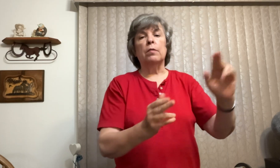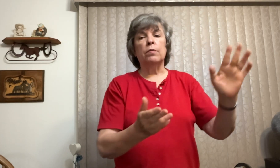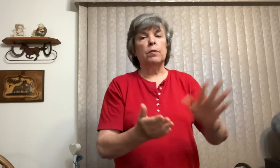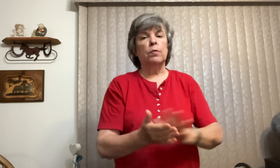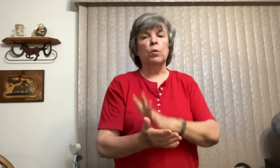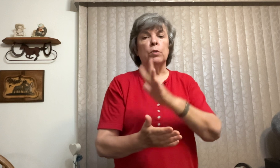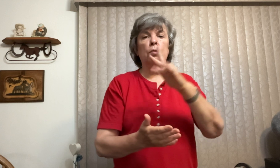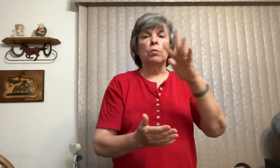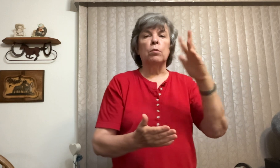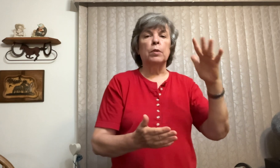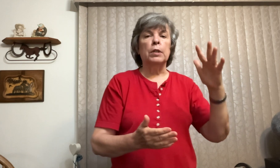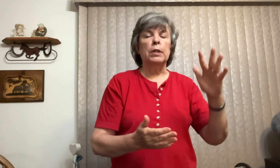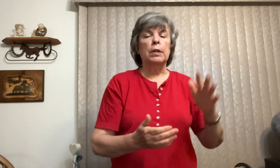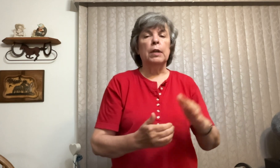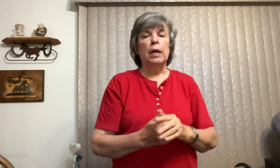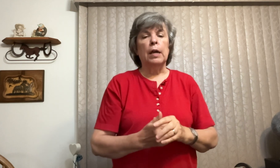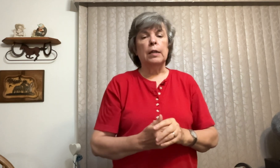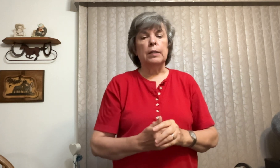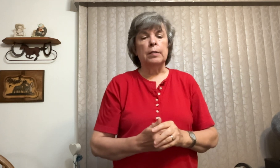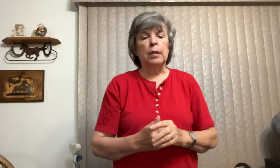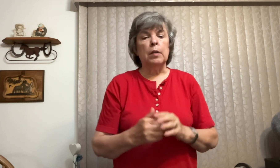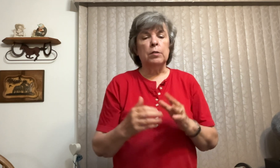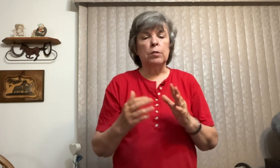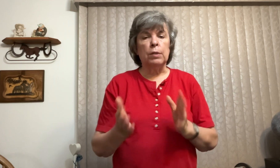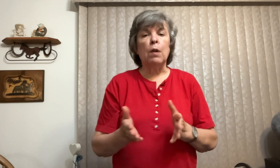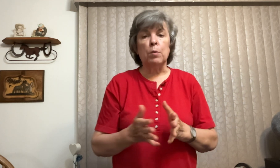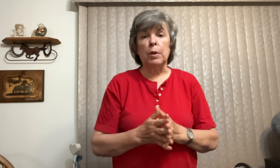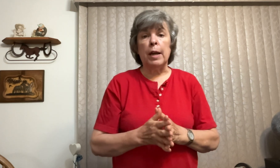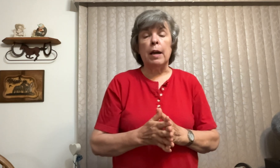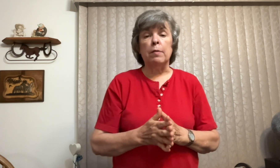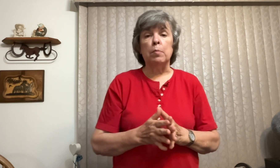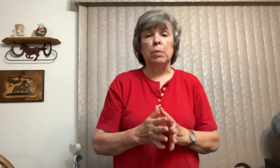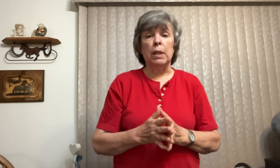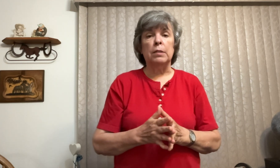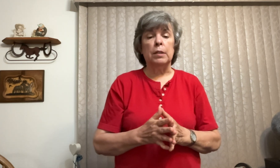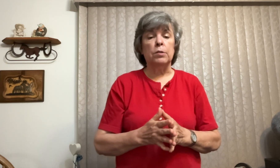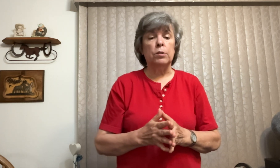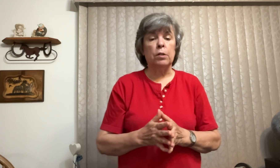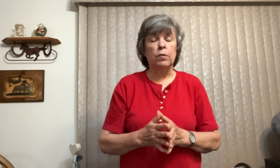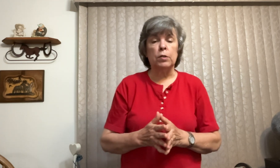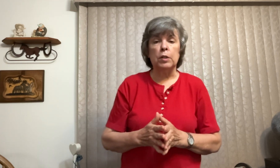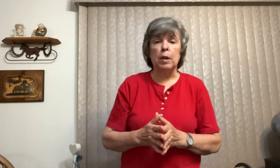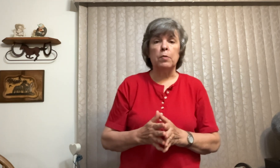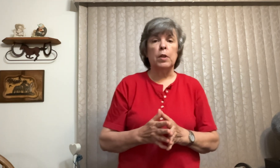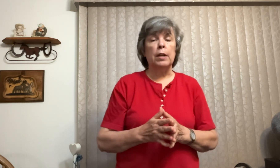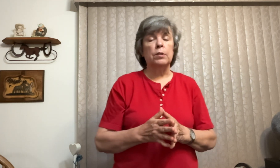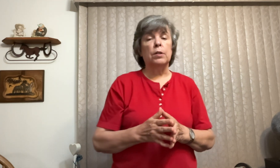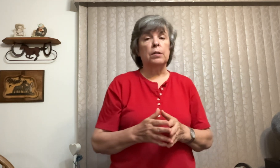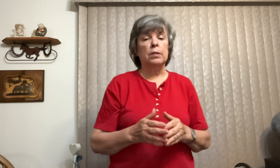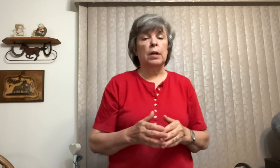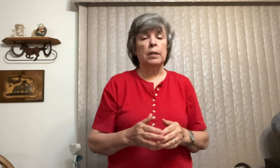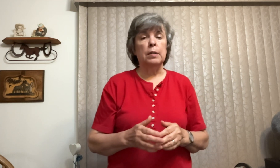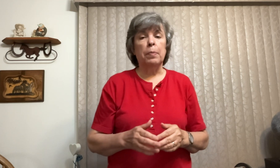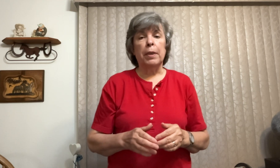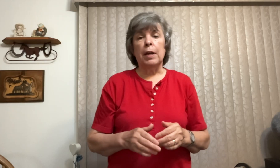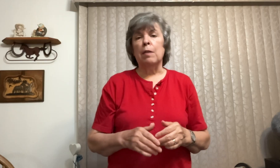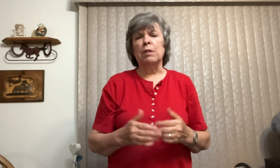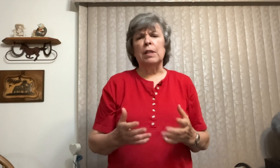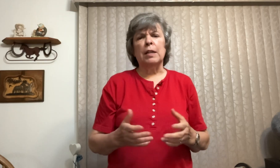of course, glory. And so now we're having blessing. This is our first time for that sign. I really like this